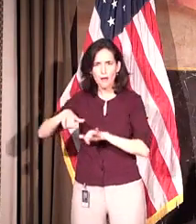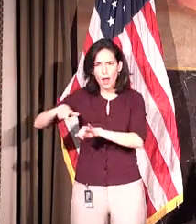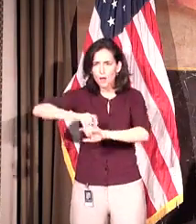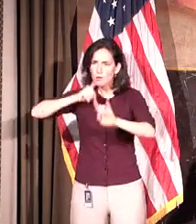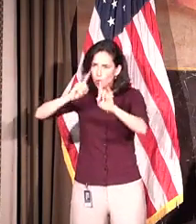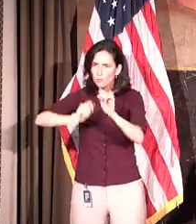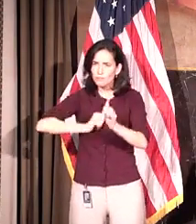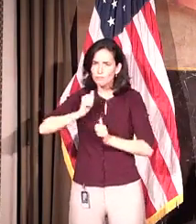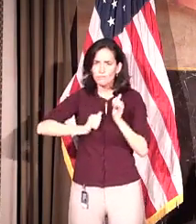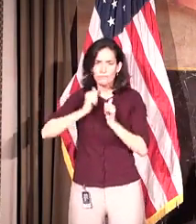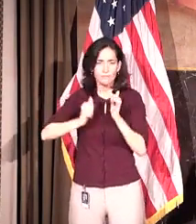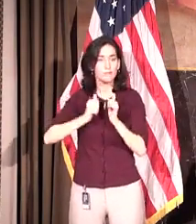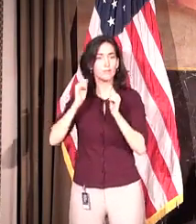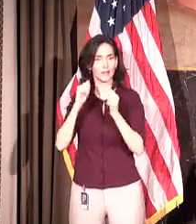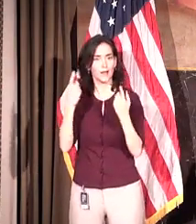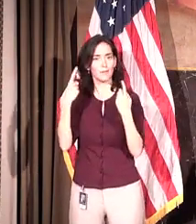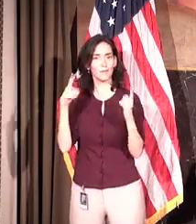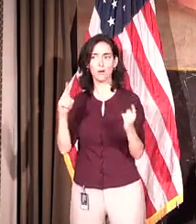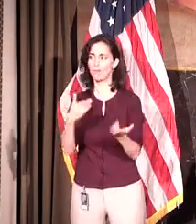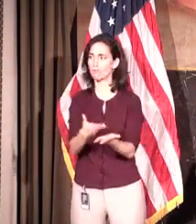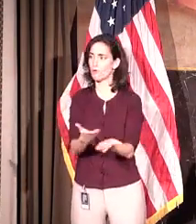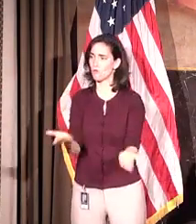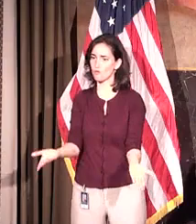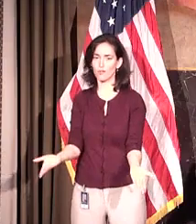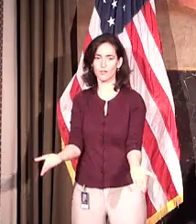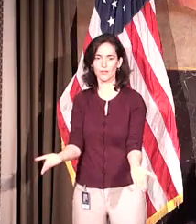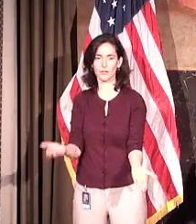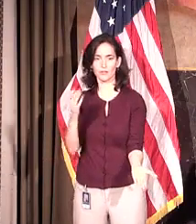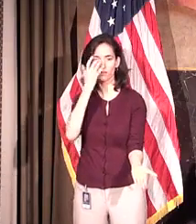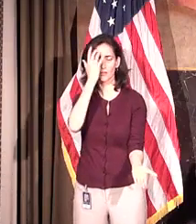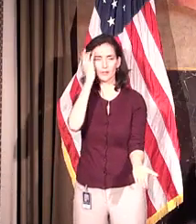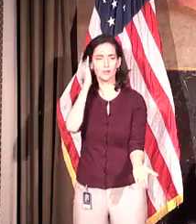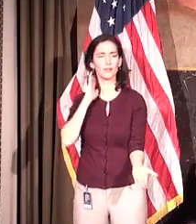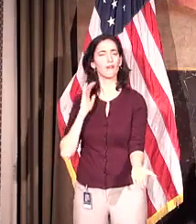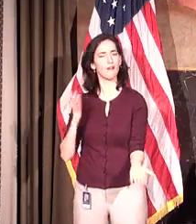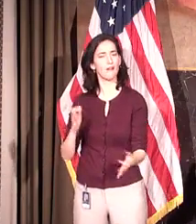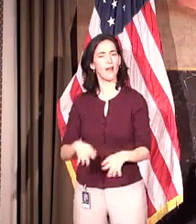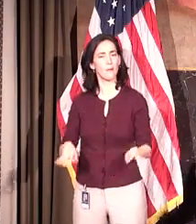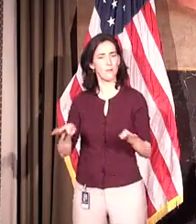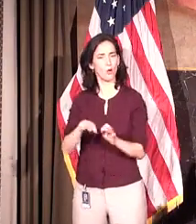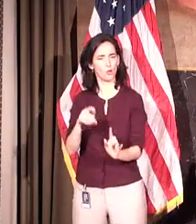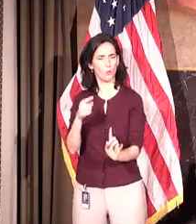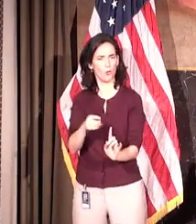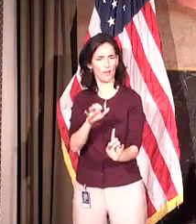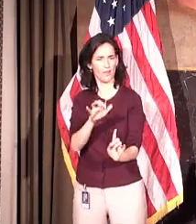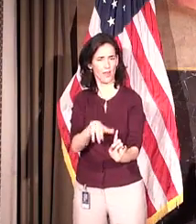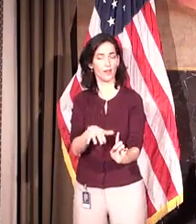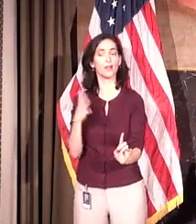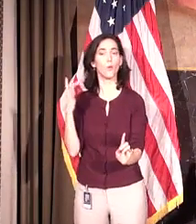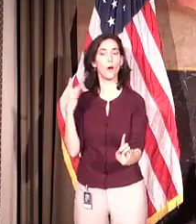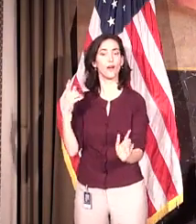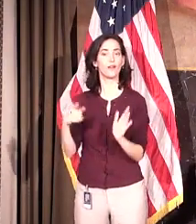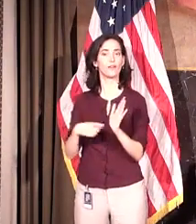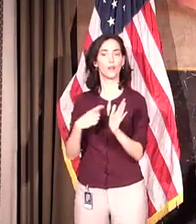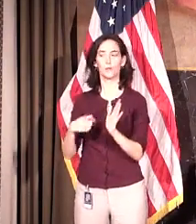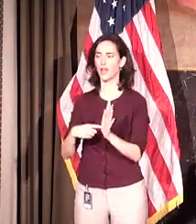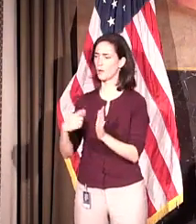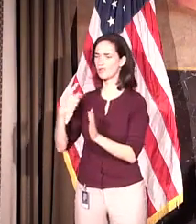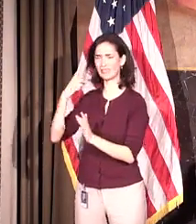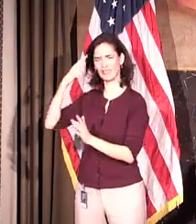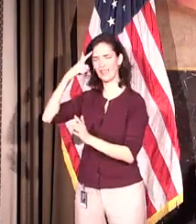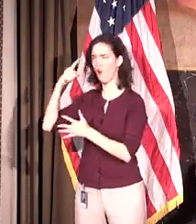important. And I think it's important to highlight that sometimes because every now and then you get distracted by the things that divide us